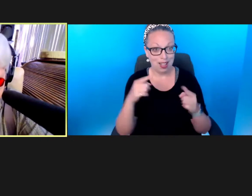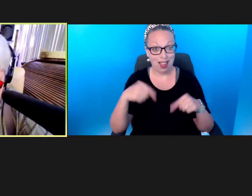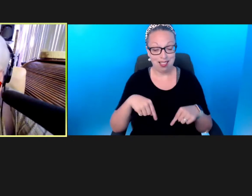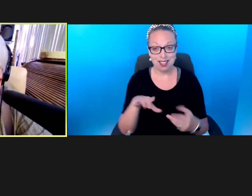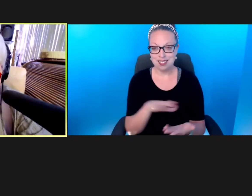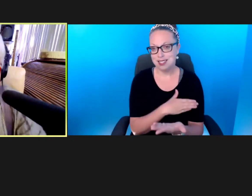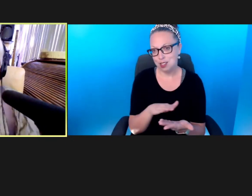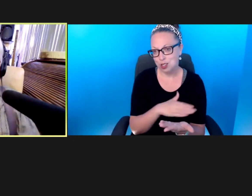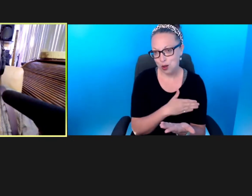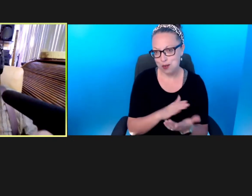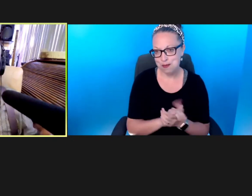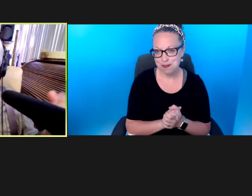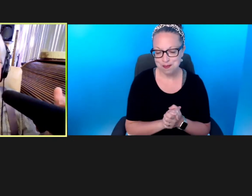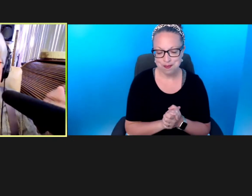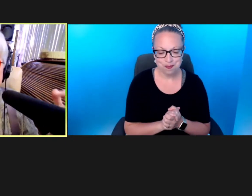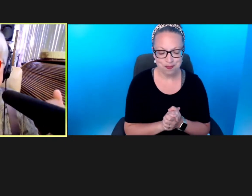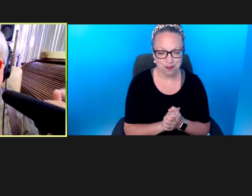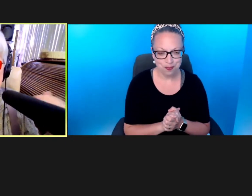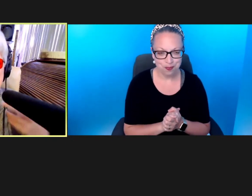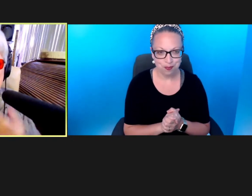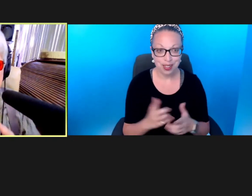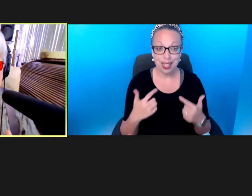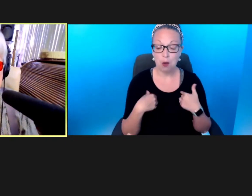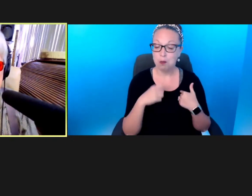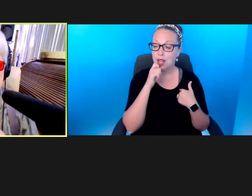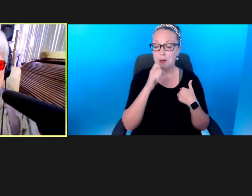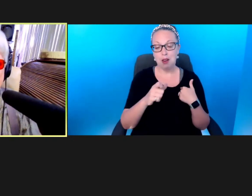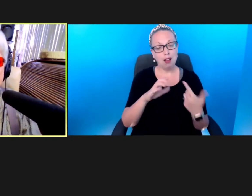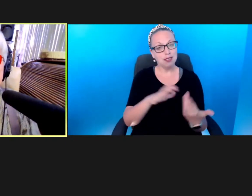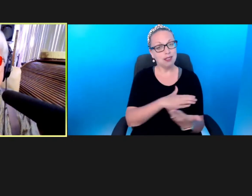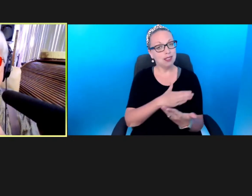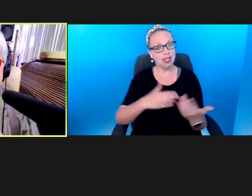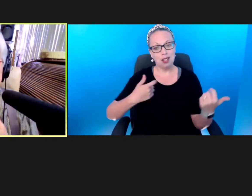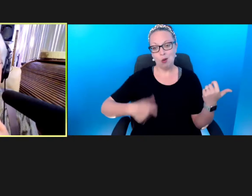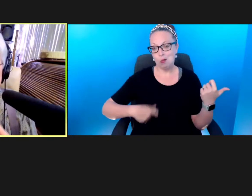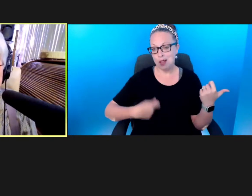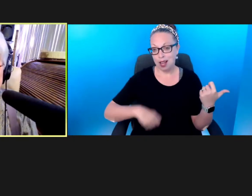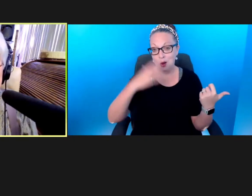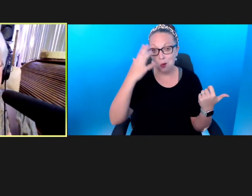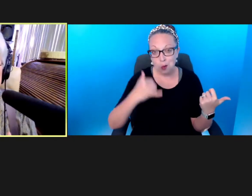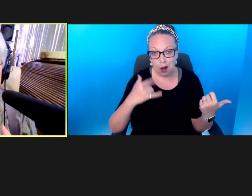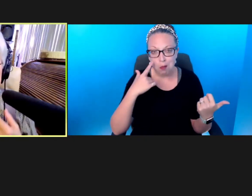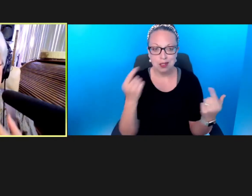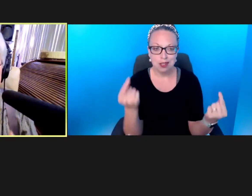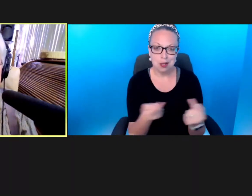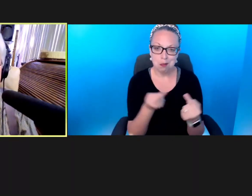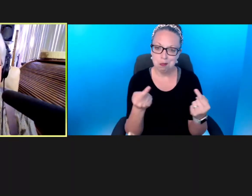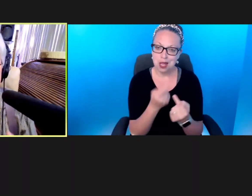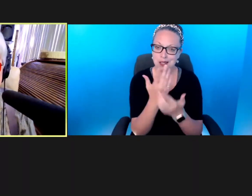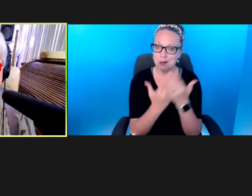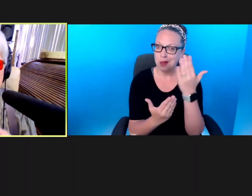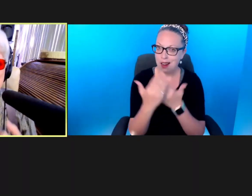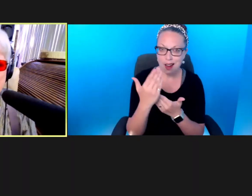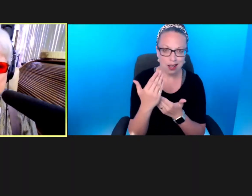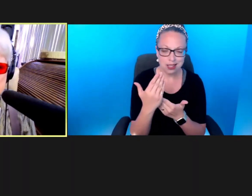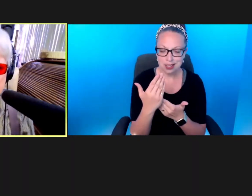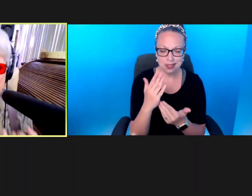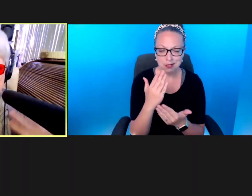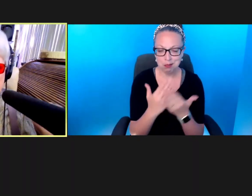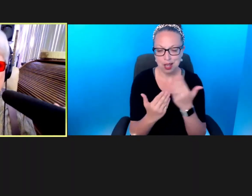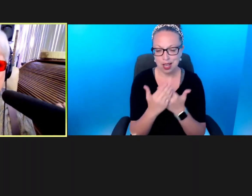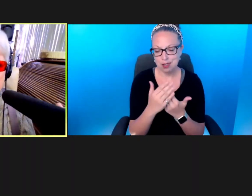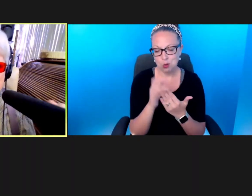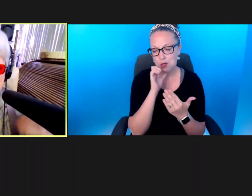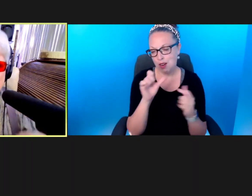song. I'm not playing it today because of the chronic pain in my hands. My hands weren't up